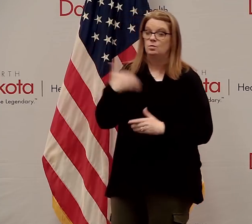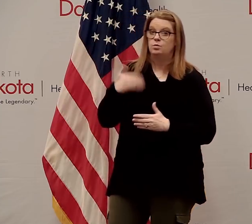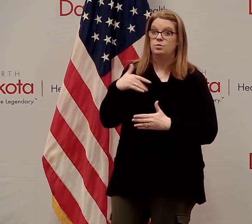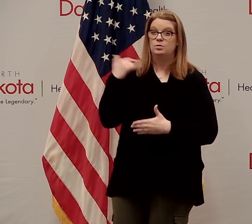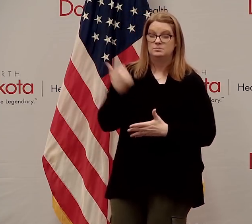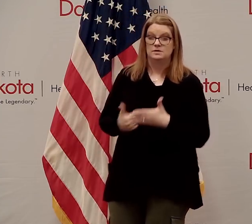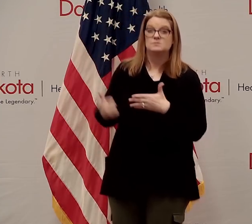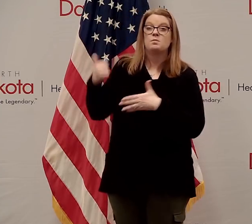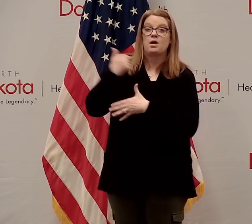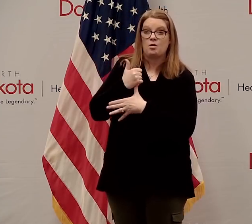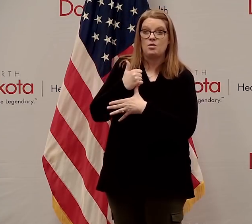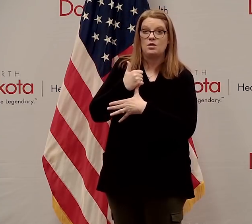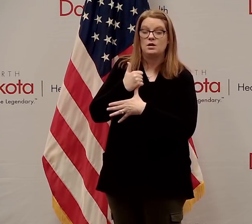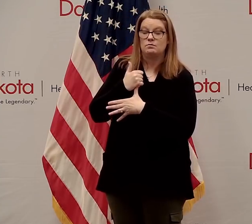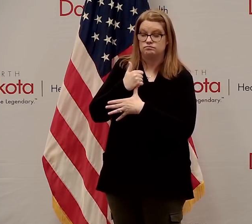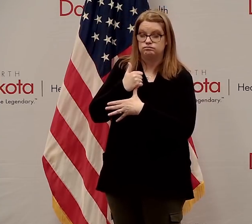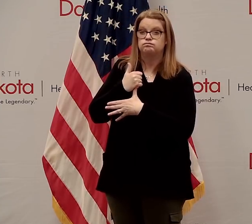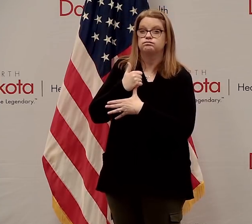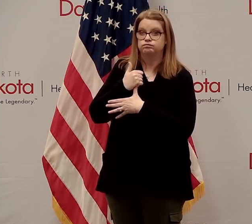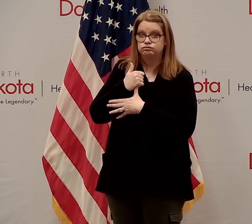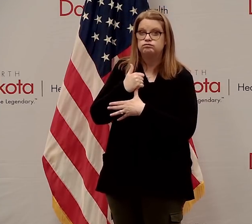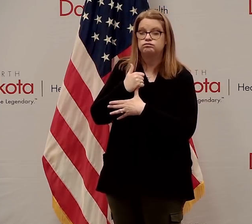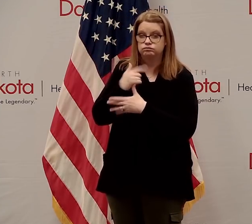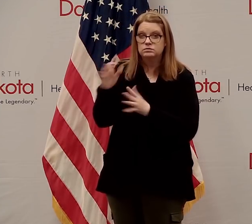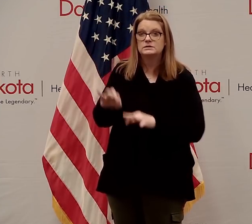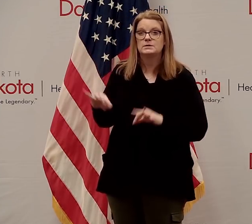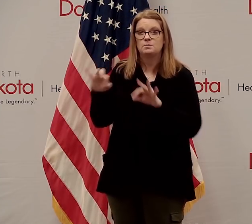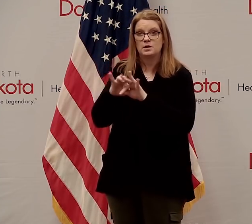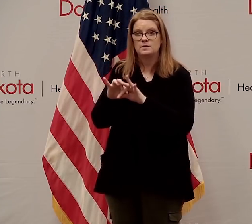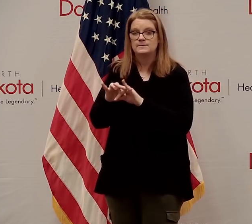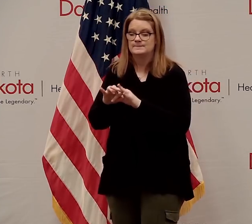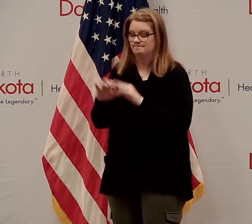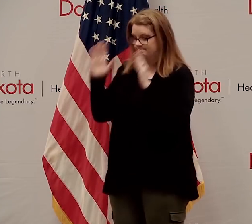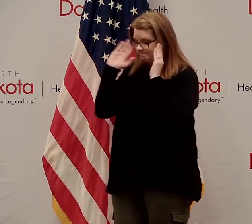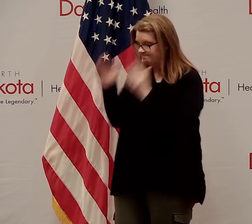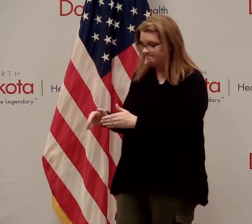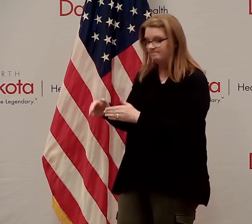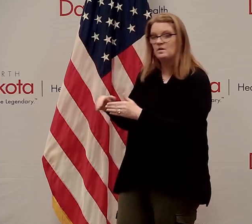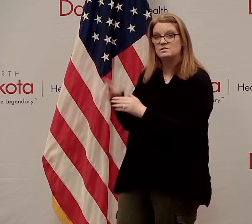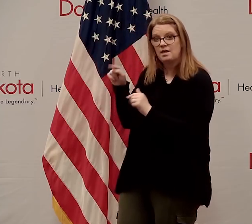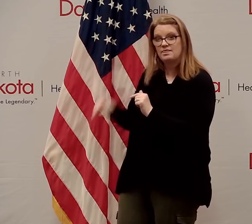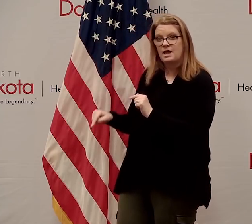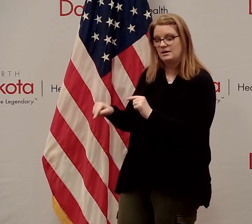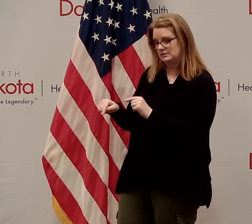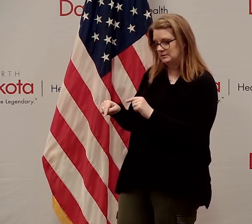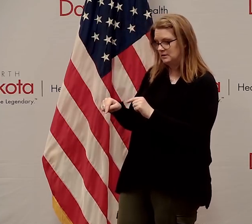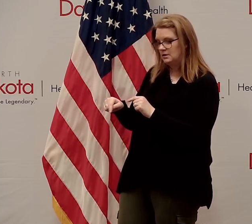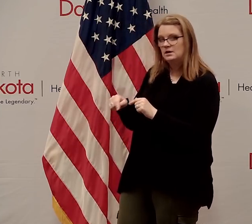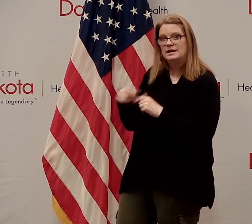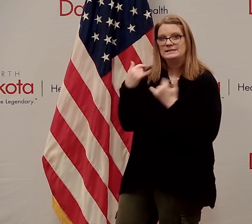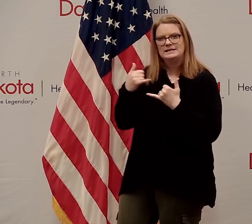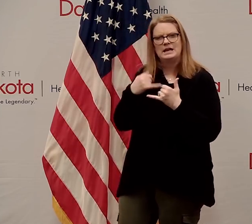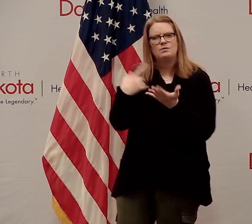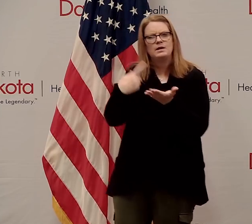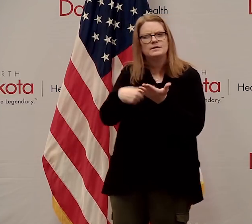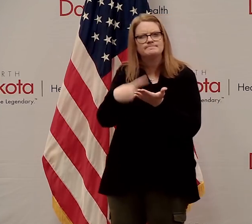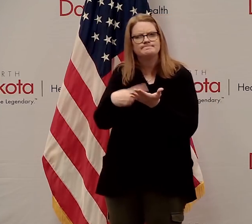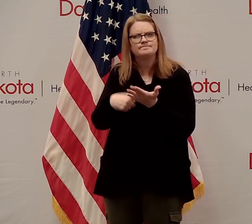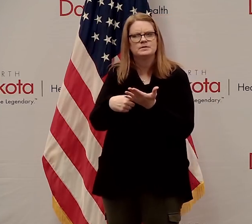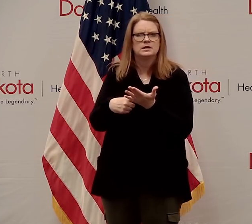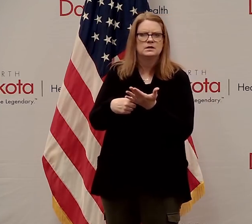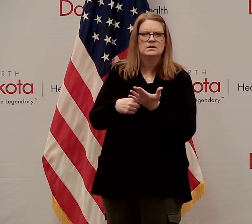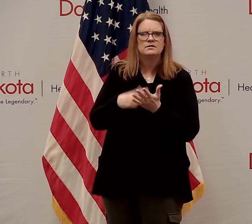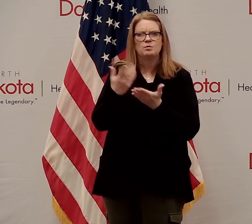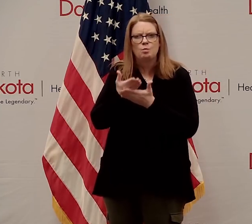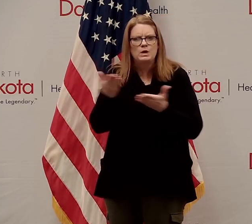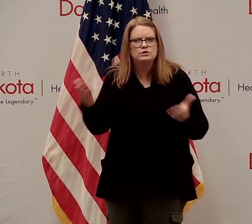for us, and we're going to continue to drive hard. We had a strategic meeting earlier today to talk about how can we amp up the